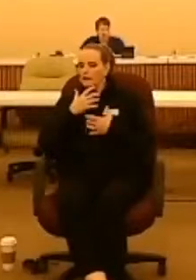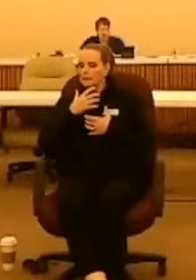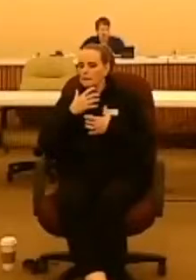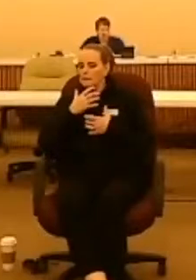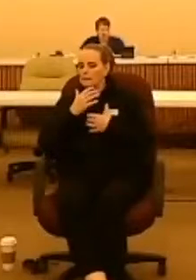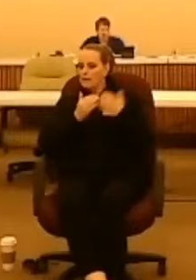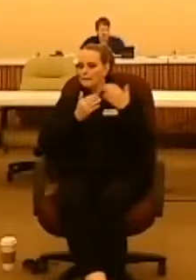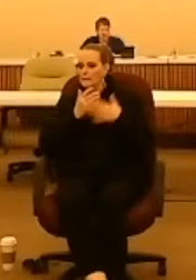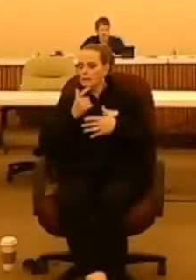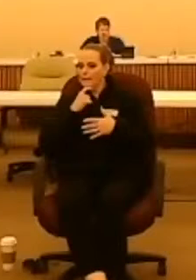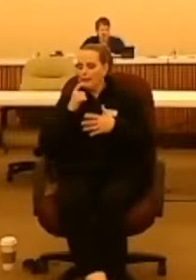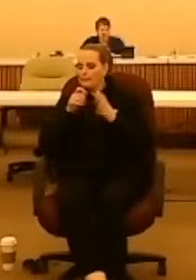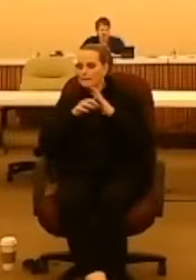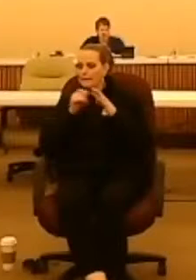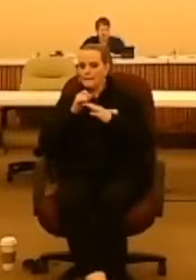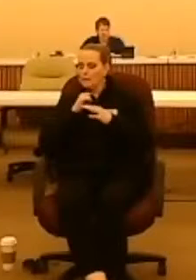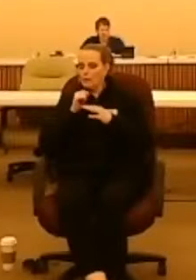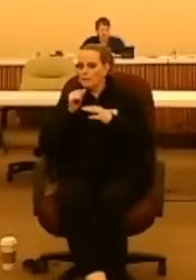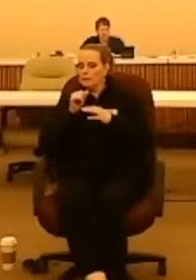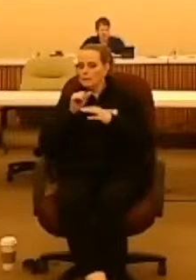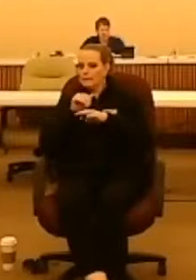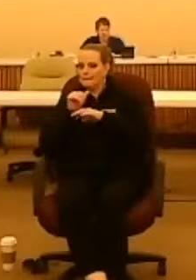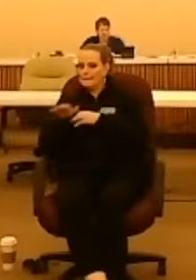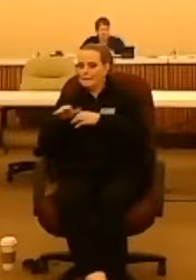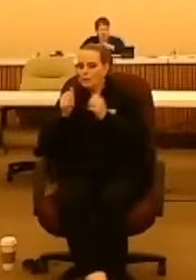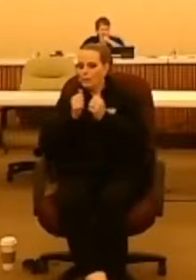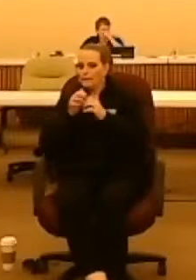go out without review by the town attorney.